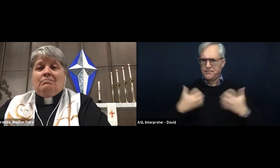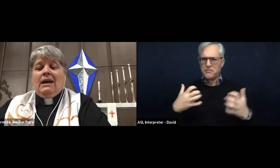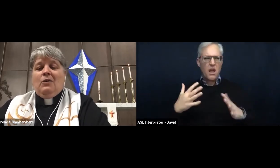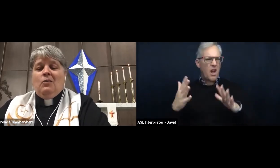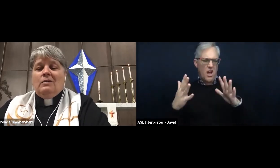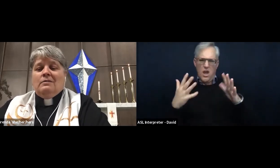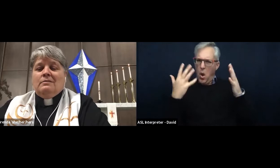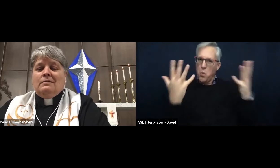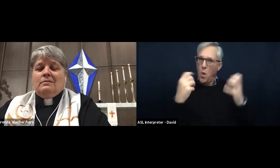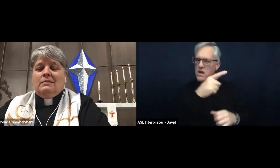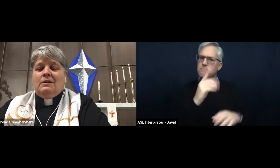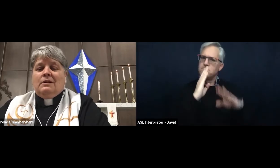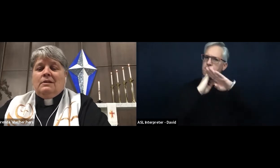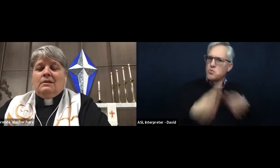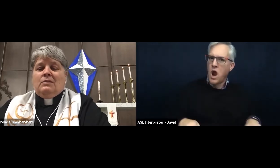How?